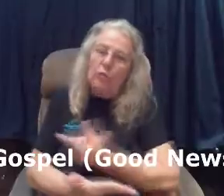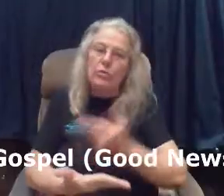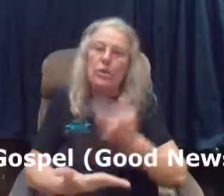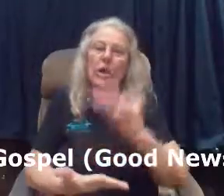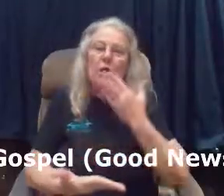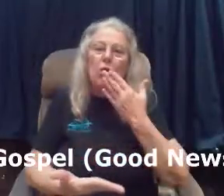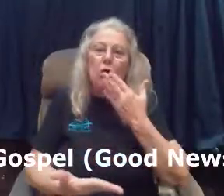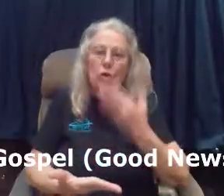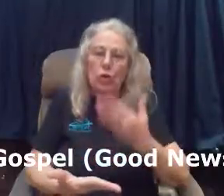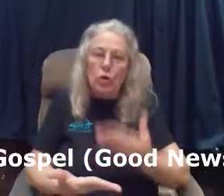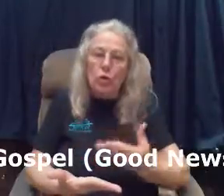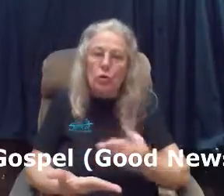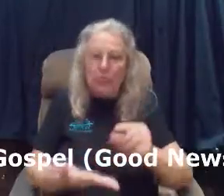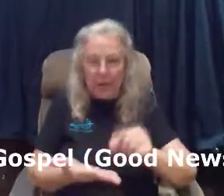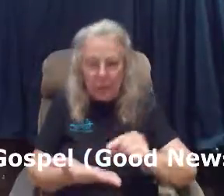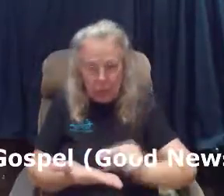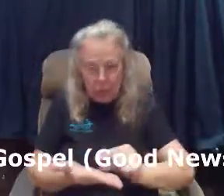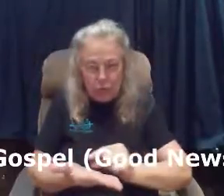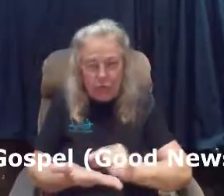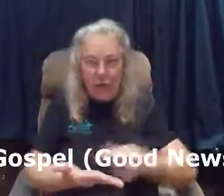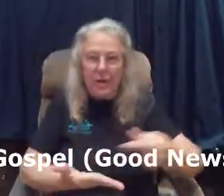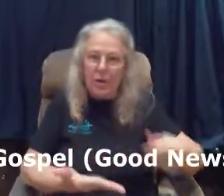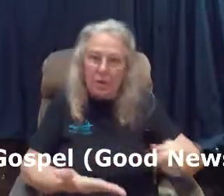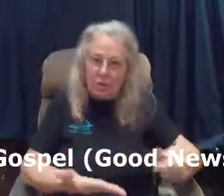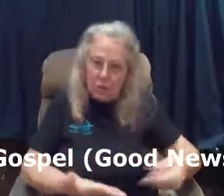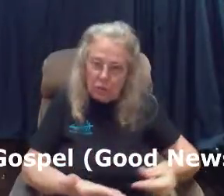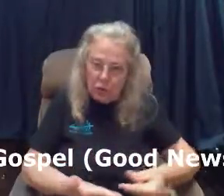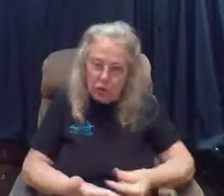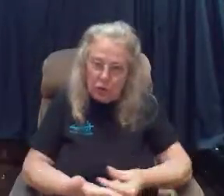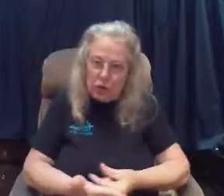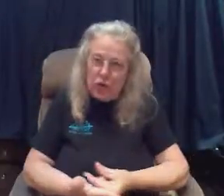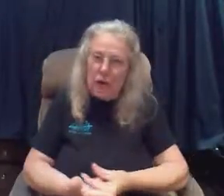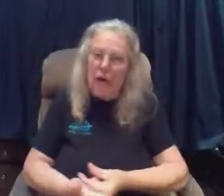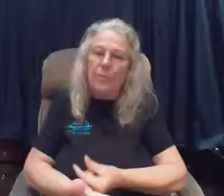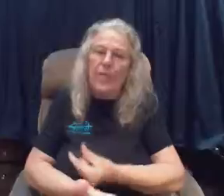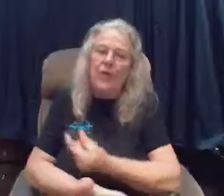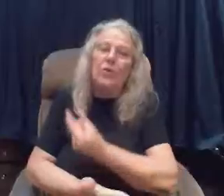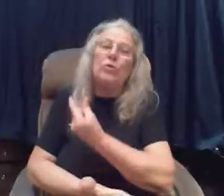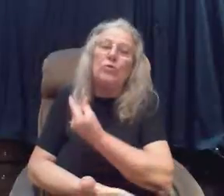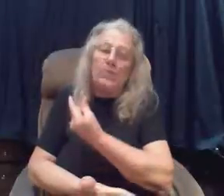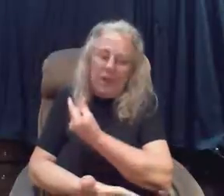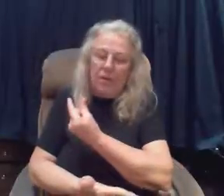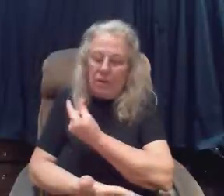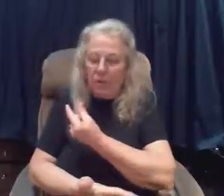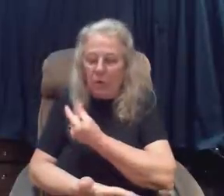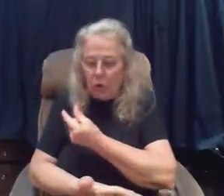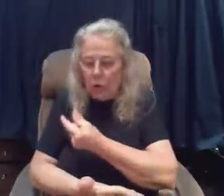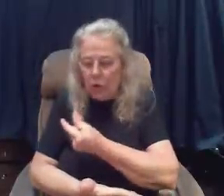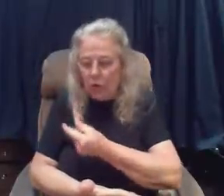news, and then news down here, so G up that news area, good